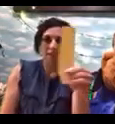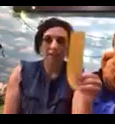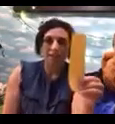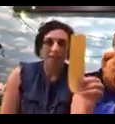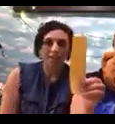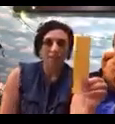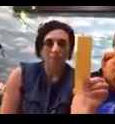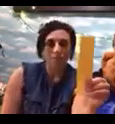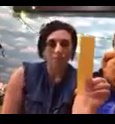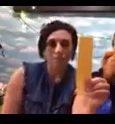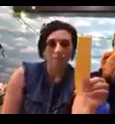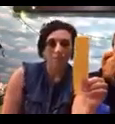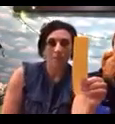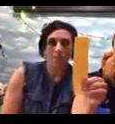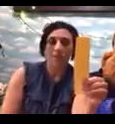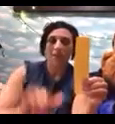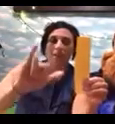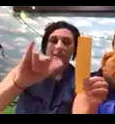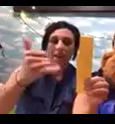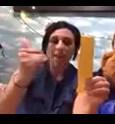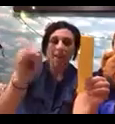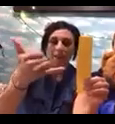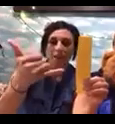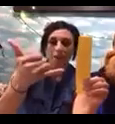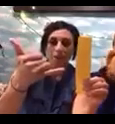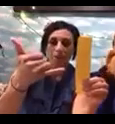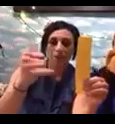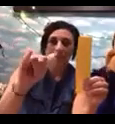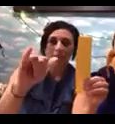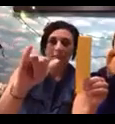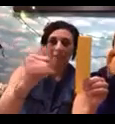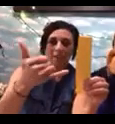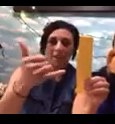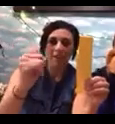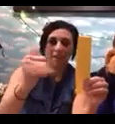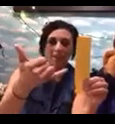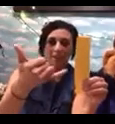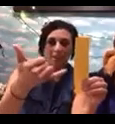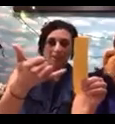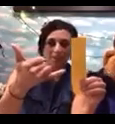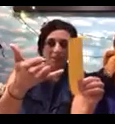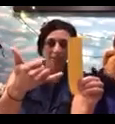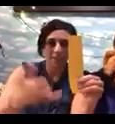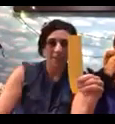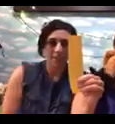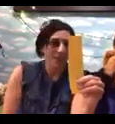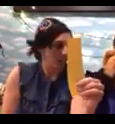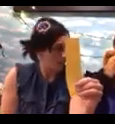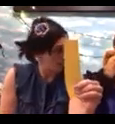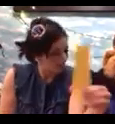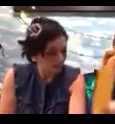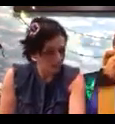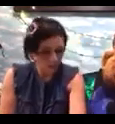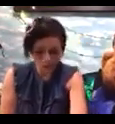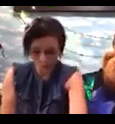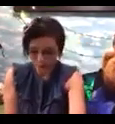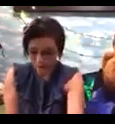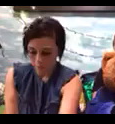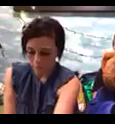this? Yellow. Yellow. Yellow. Yellow. It's yellow. It is yellow, Bob the